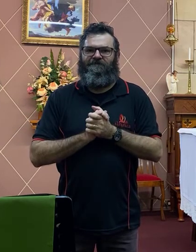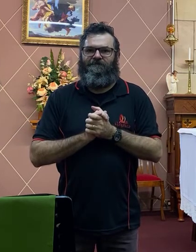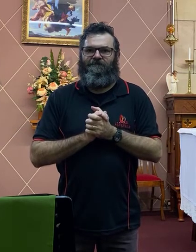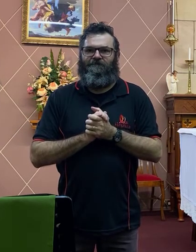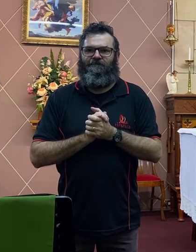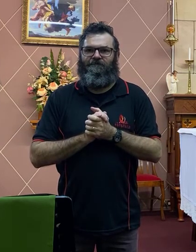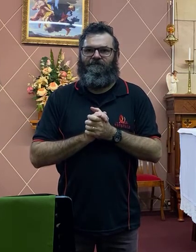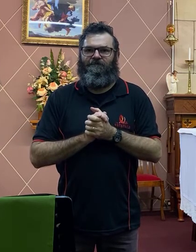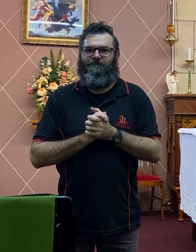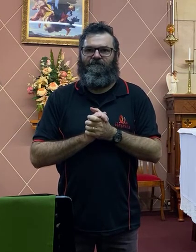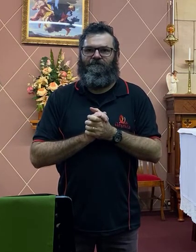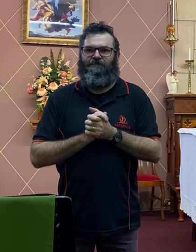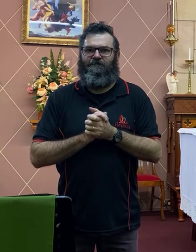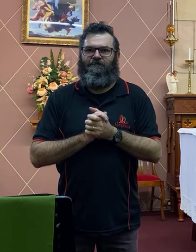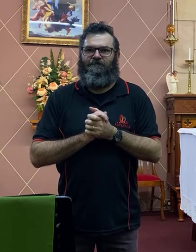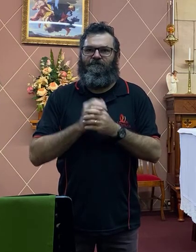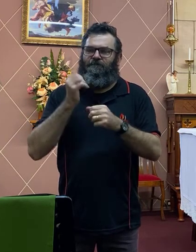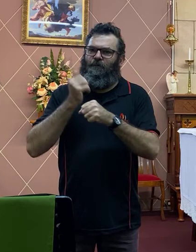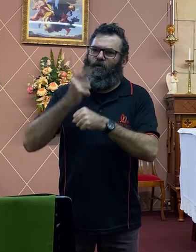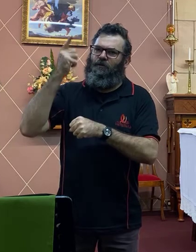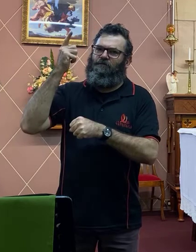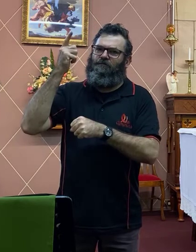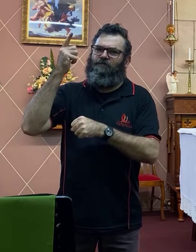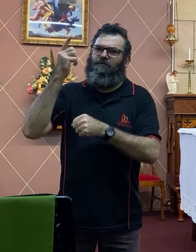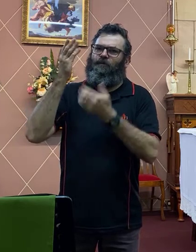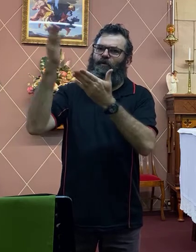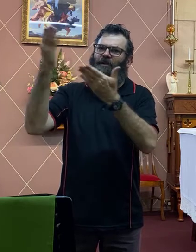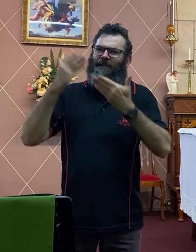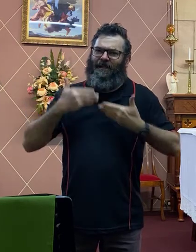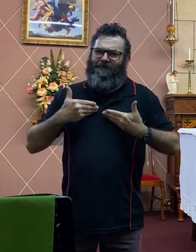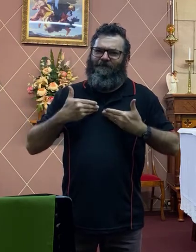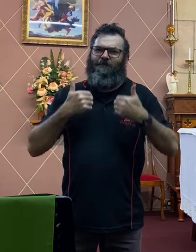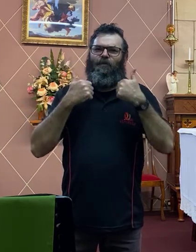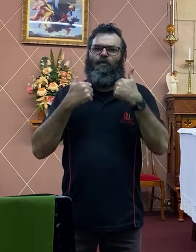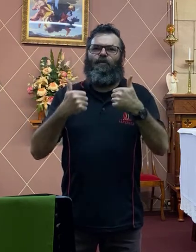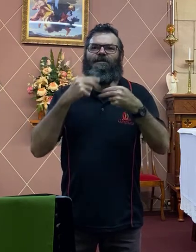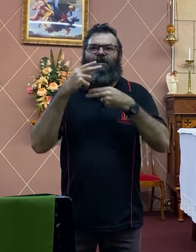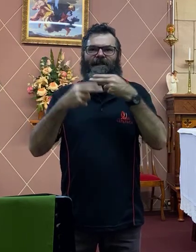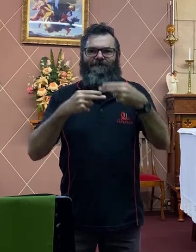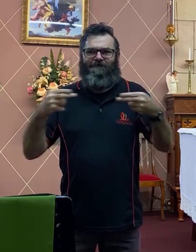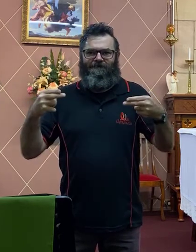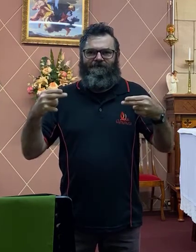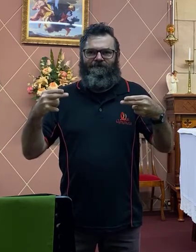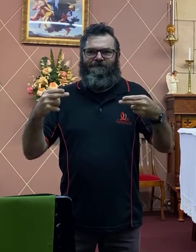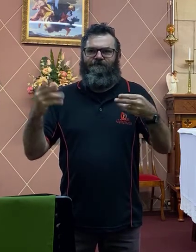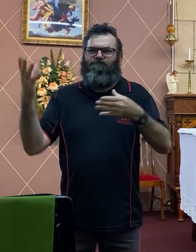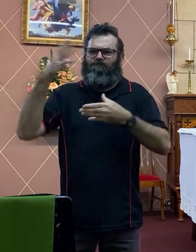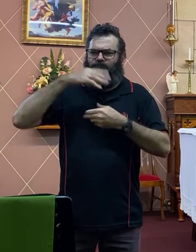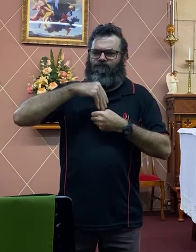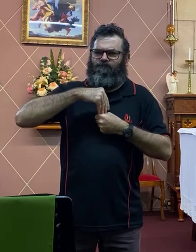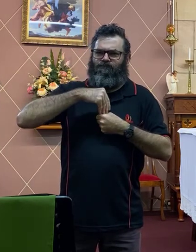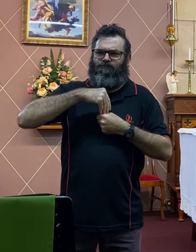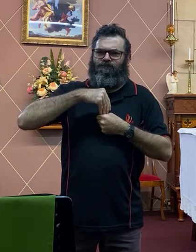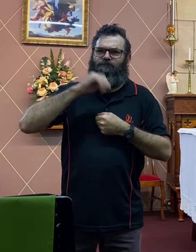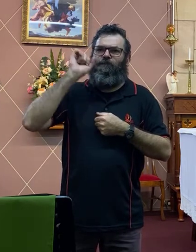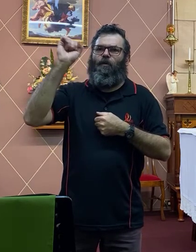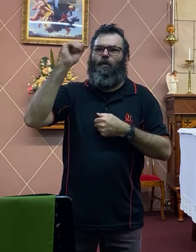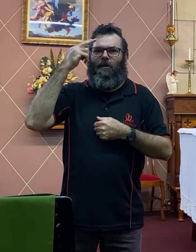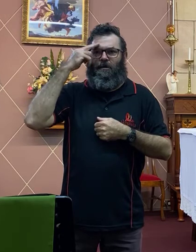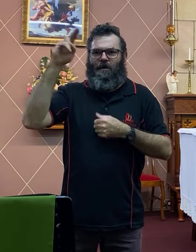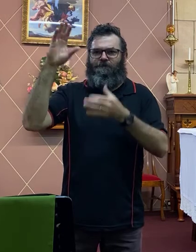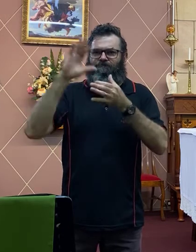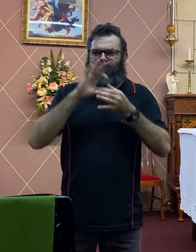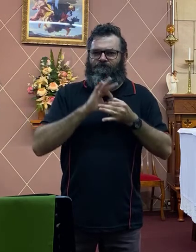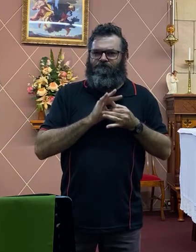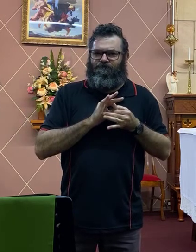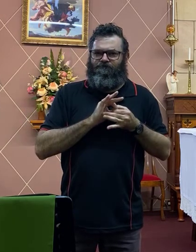God Almighty, giver of every good gift, put into our hearts the love of your name, so that by deepening our